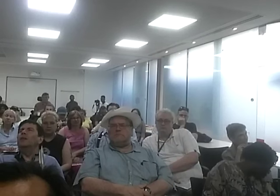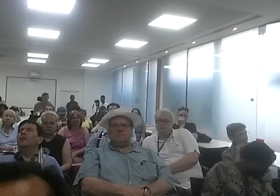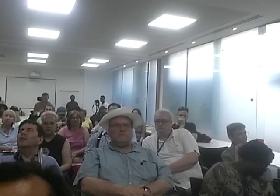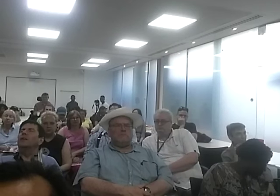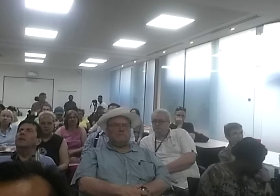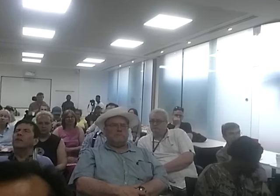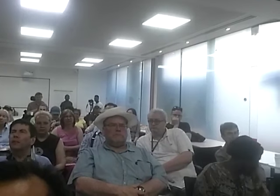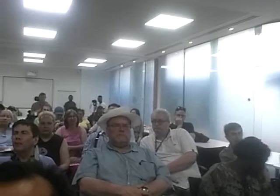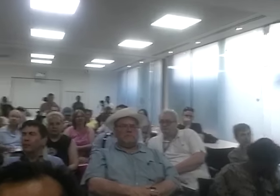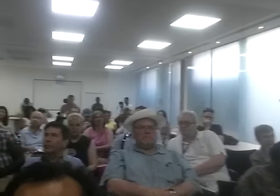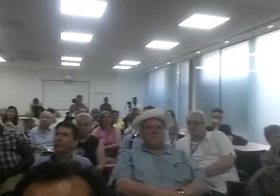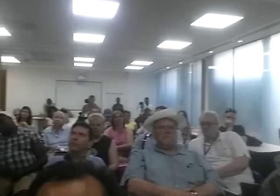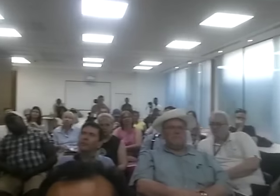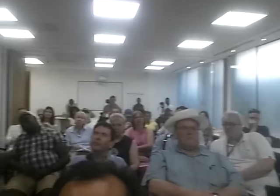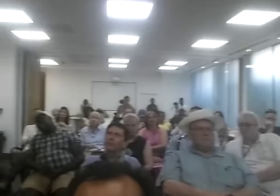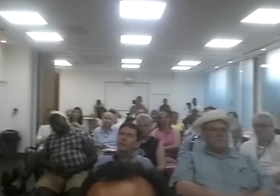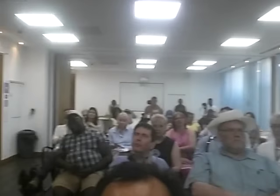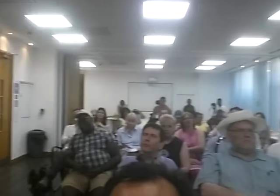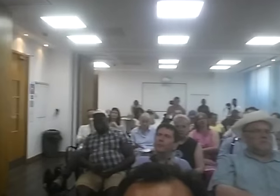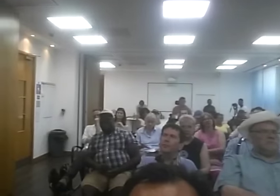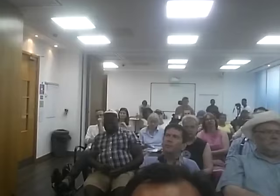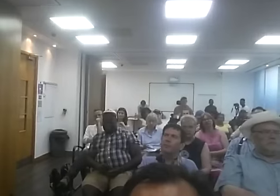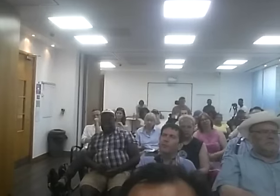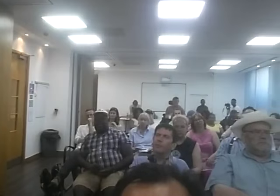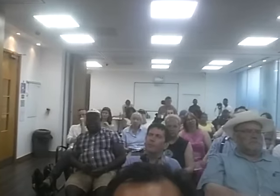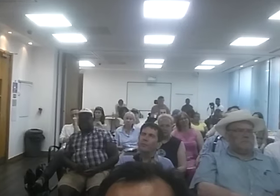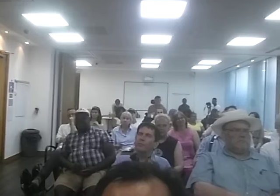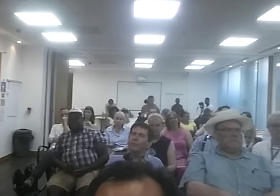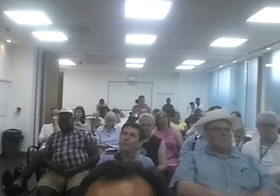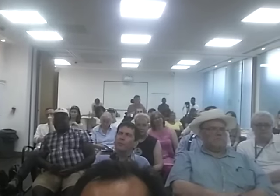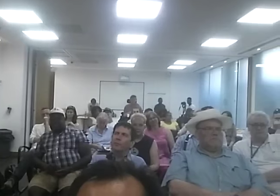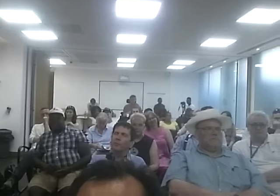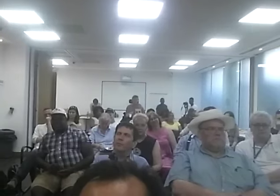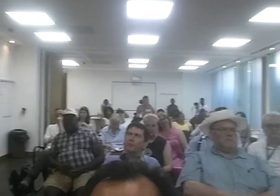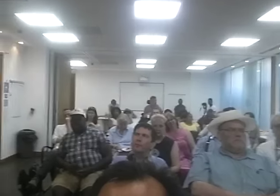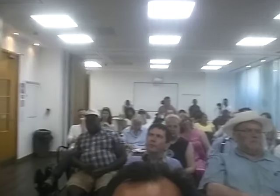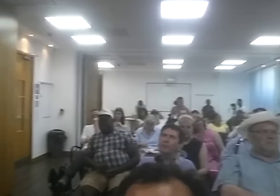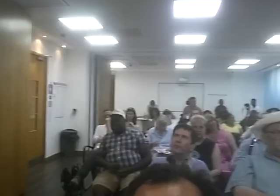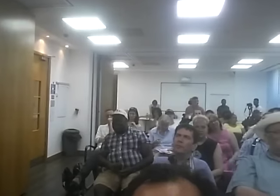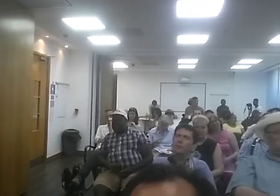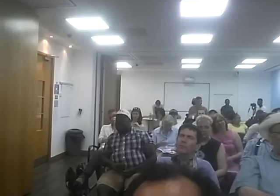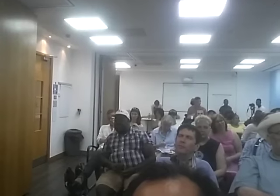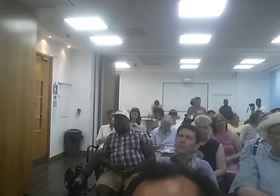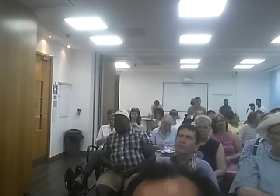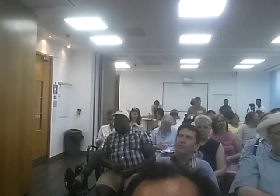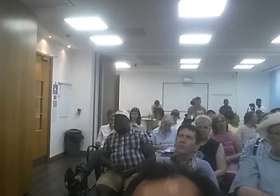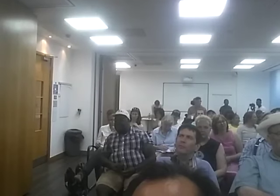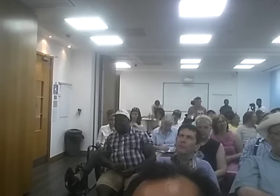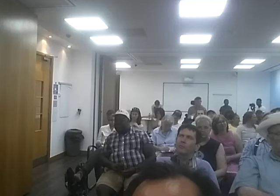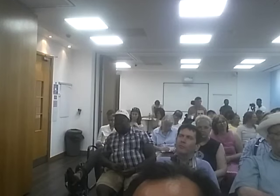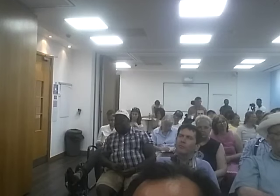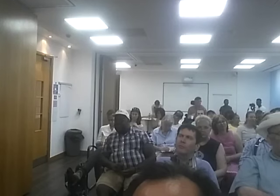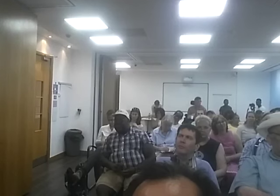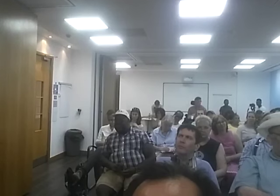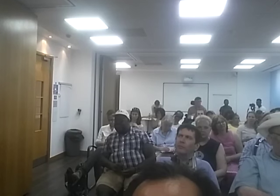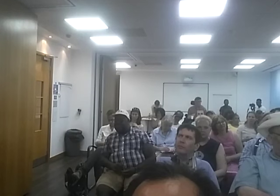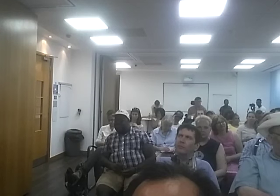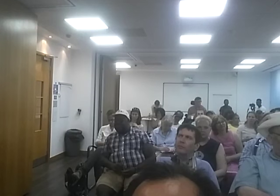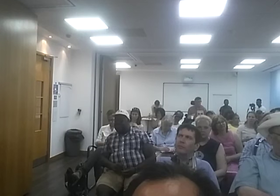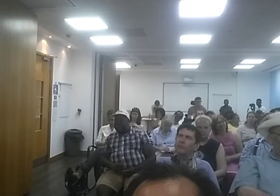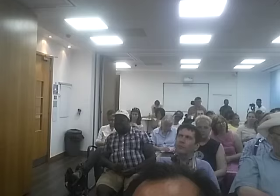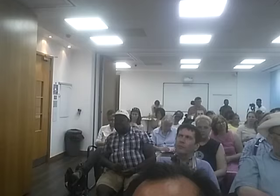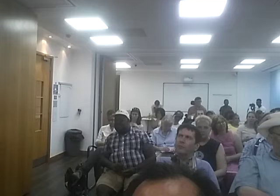Thank you, Mary. Our next speaker is Paula Peters from Disabled People Against Cuts. Many of you will know Paula, I'm